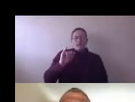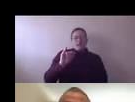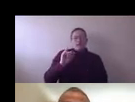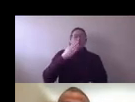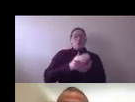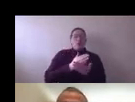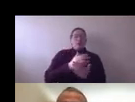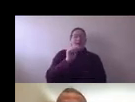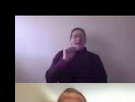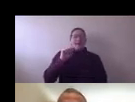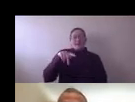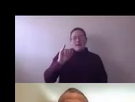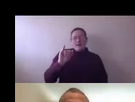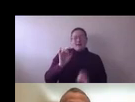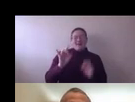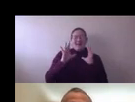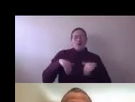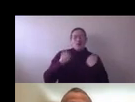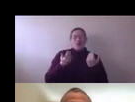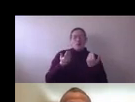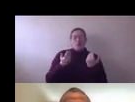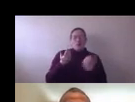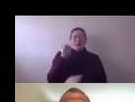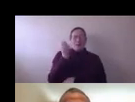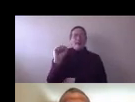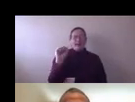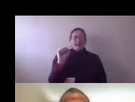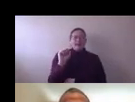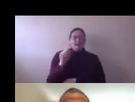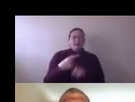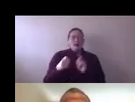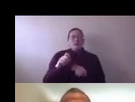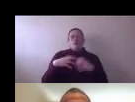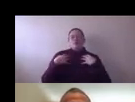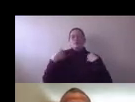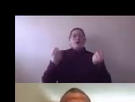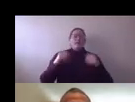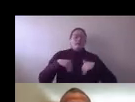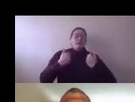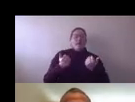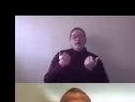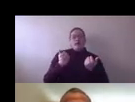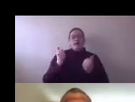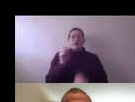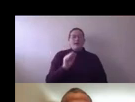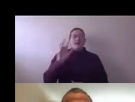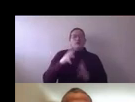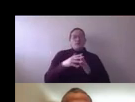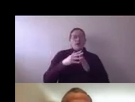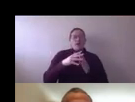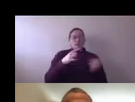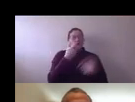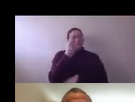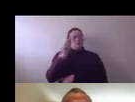Stop AAPI Hate Youth Campaign by brave young Asian Americans who spoke out against such